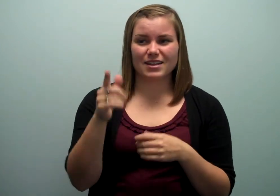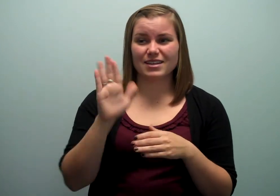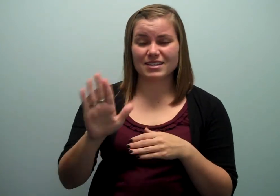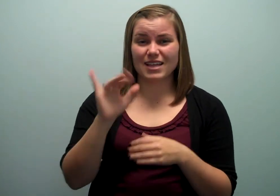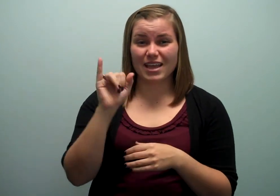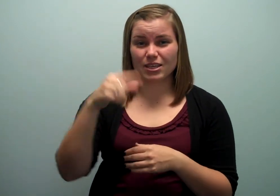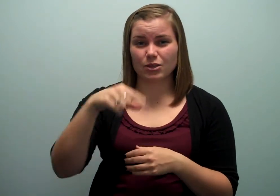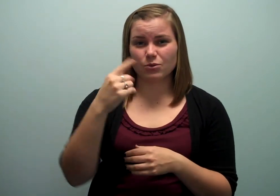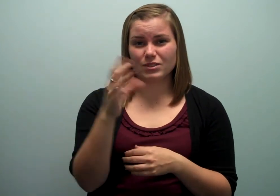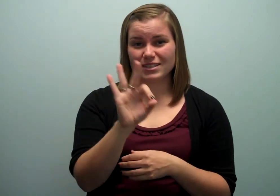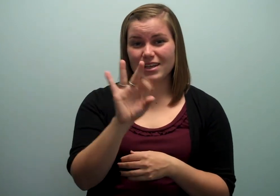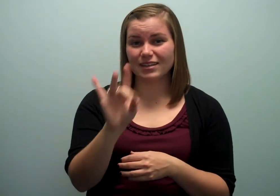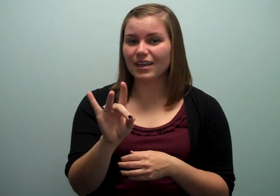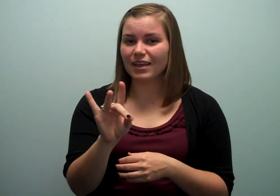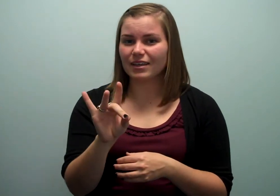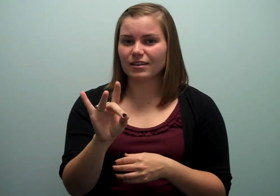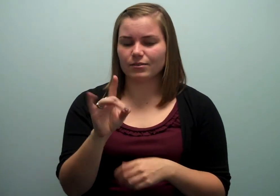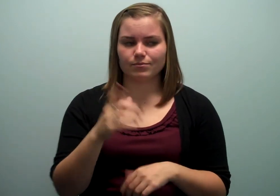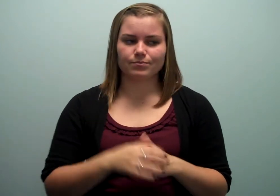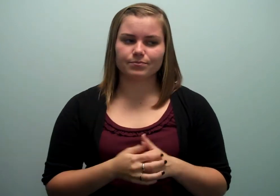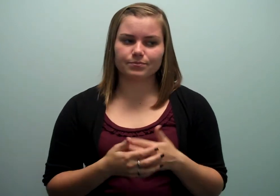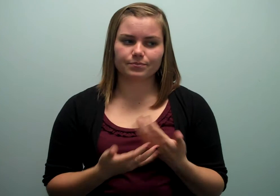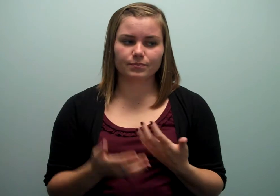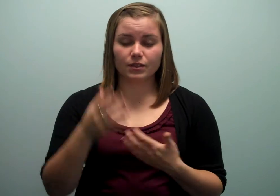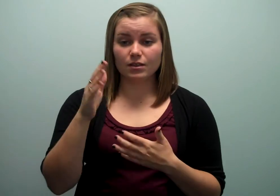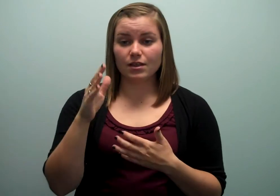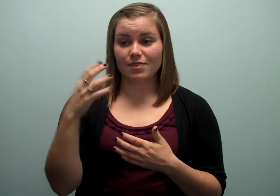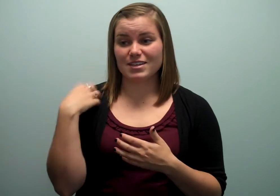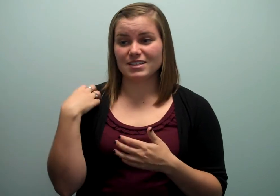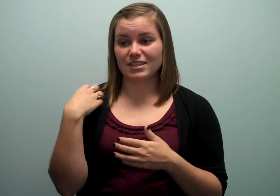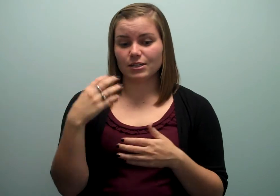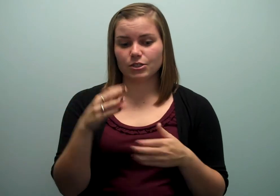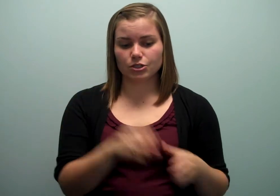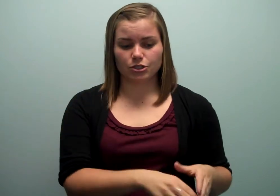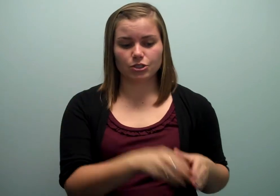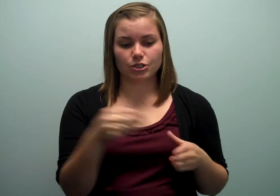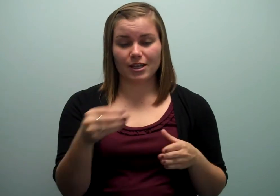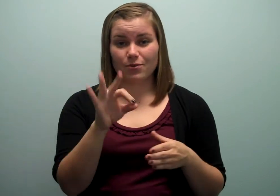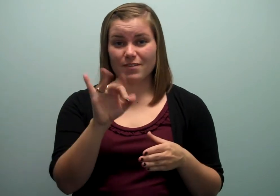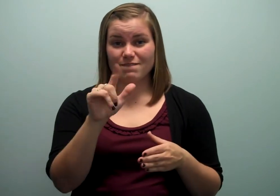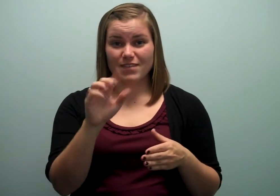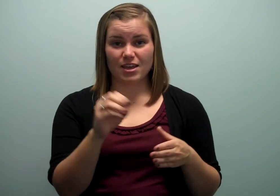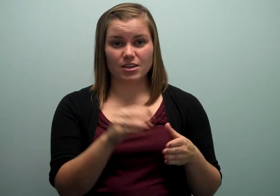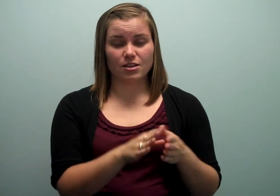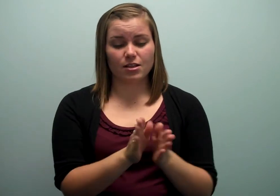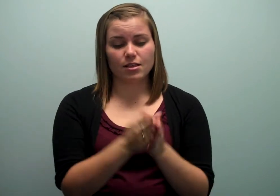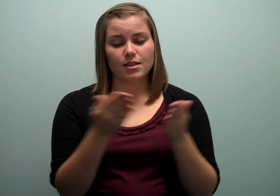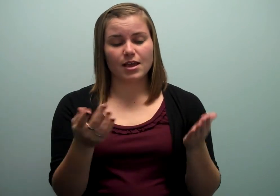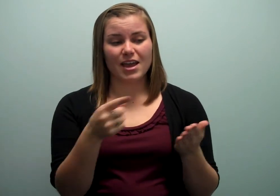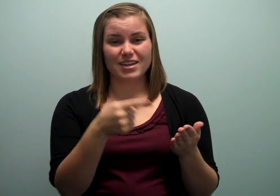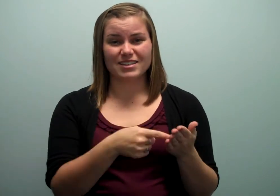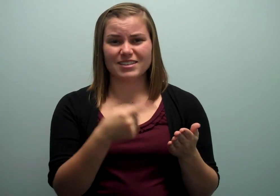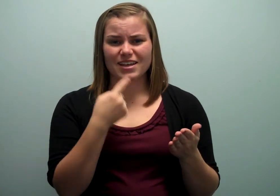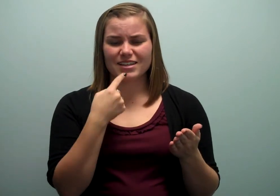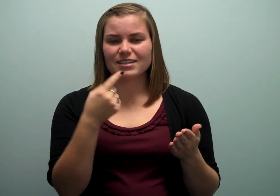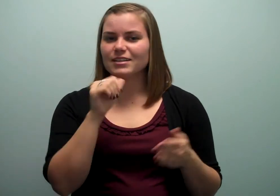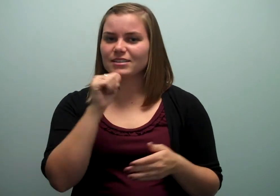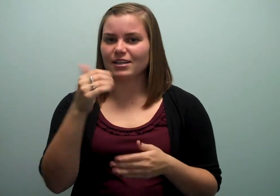IQ of 98. The dean took out the file and explained to the young man, "You don't have an IQ of